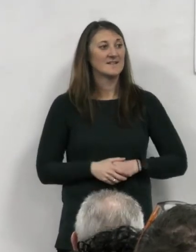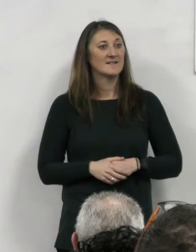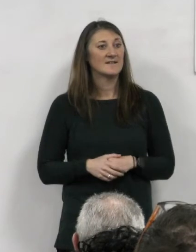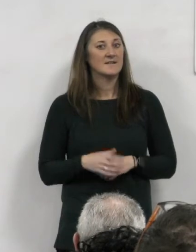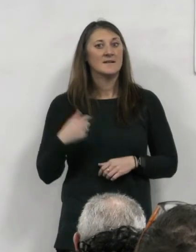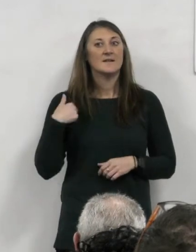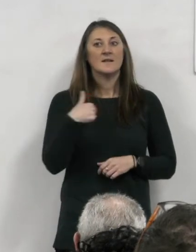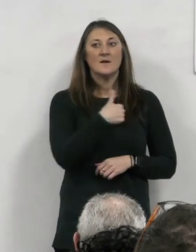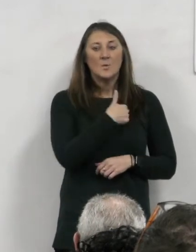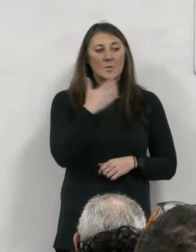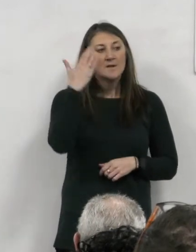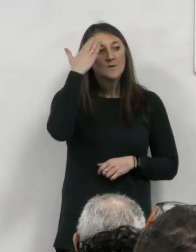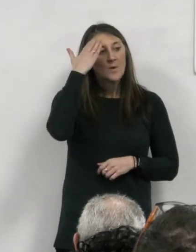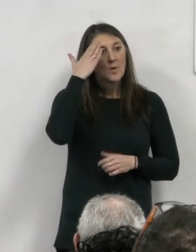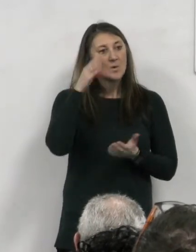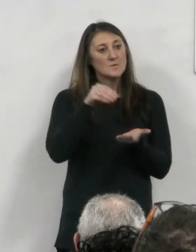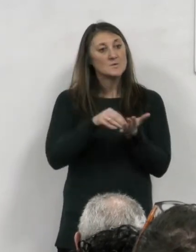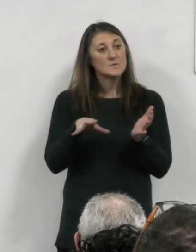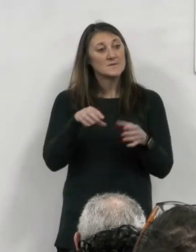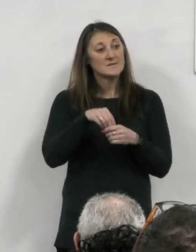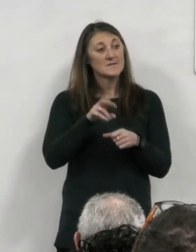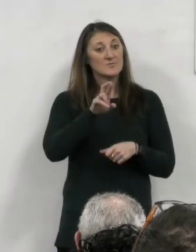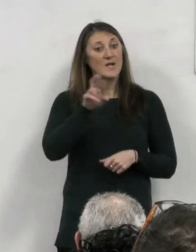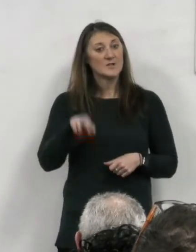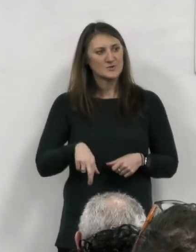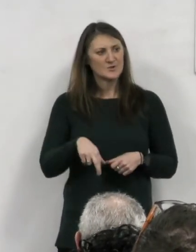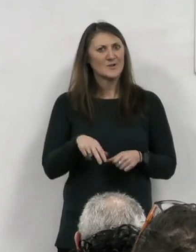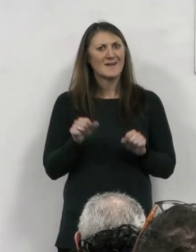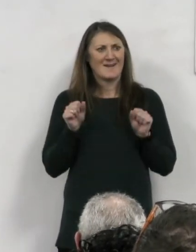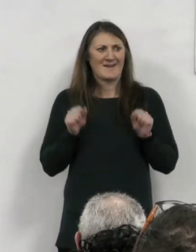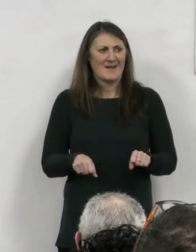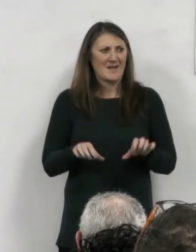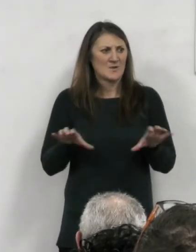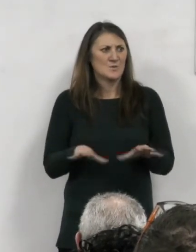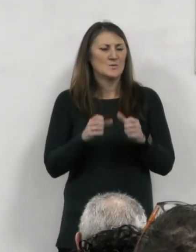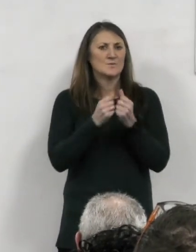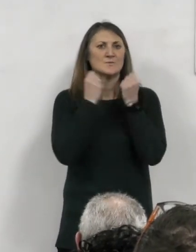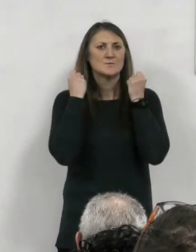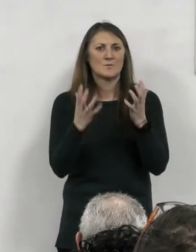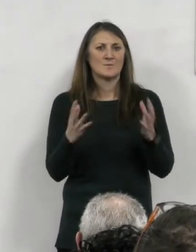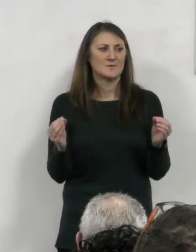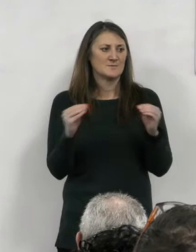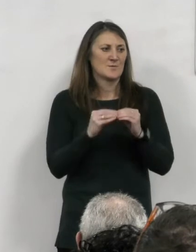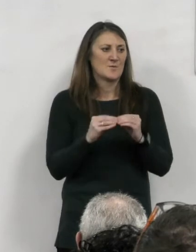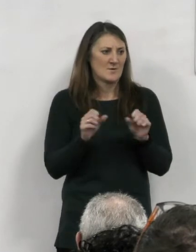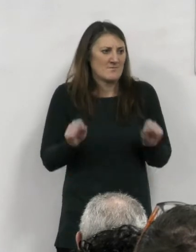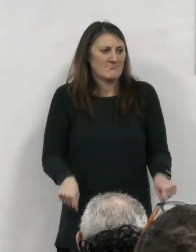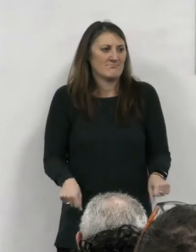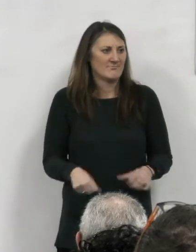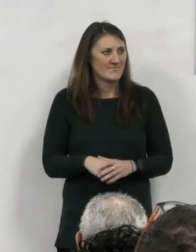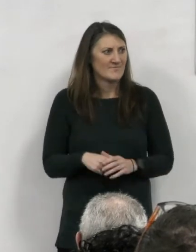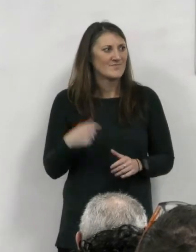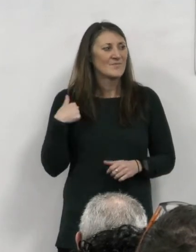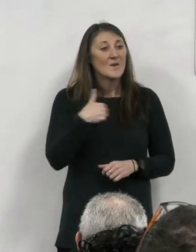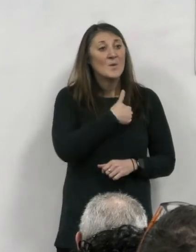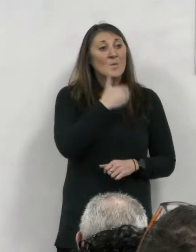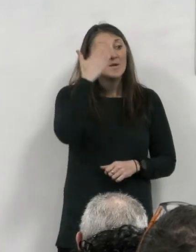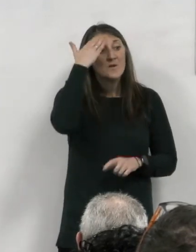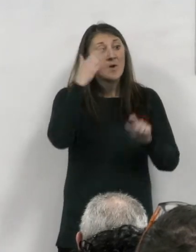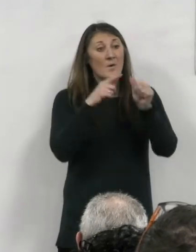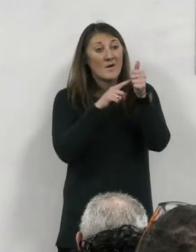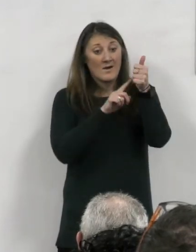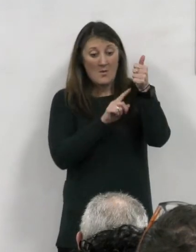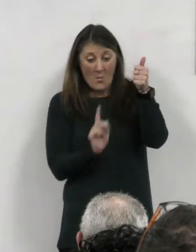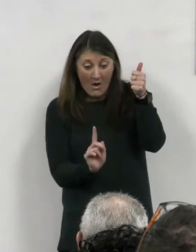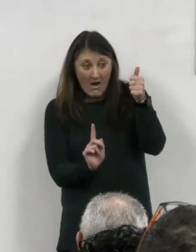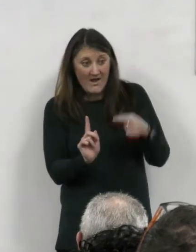We know that the students of Rochester are capable of so much more. We know that one in 10